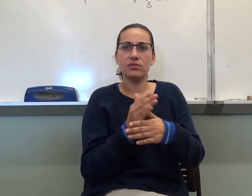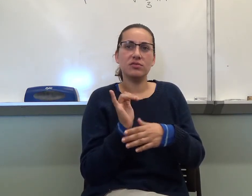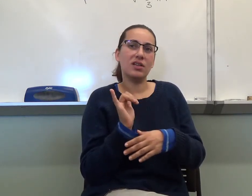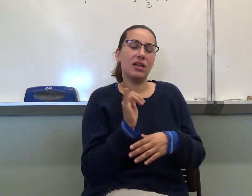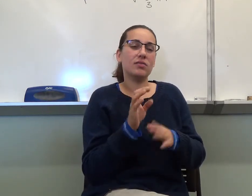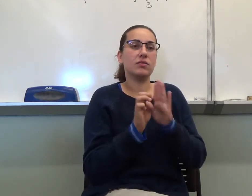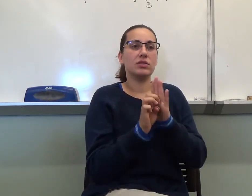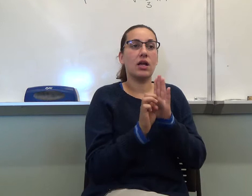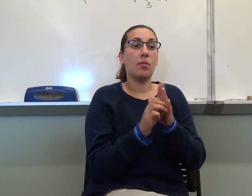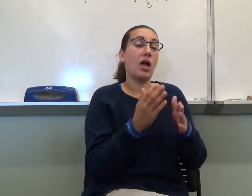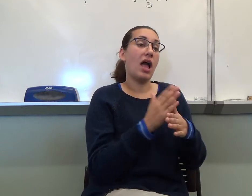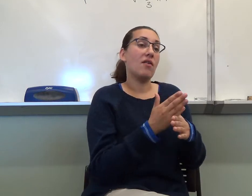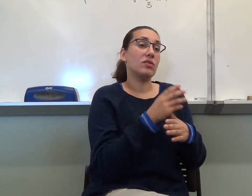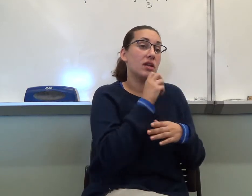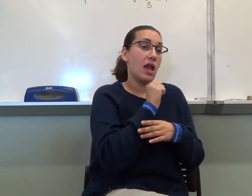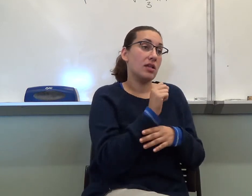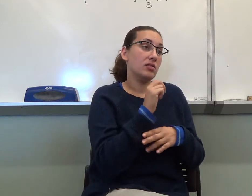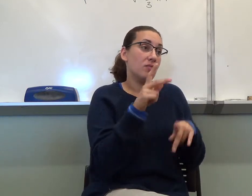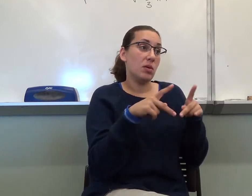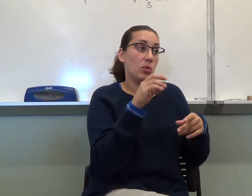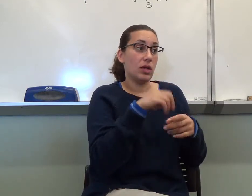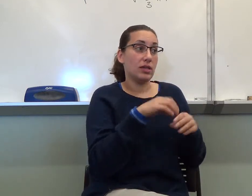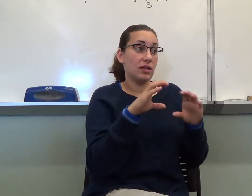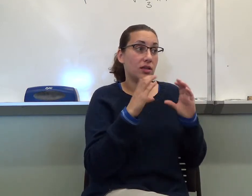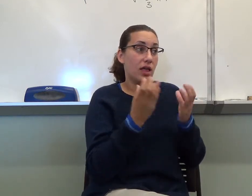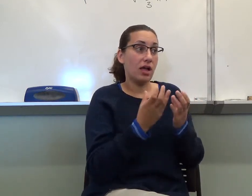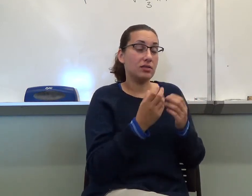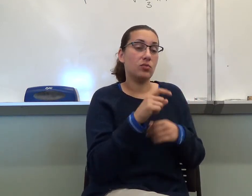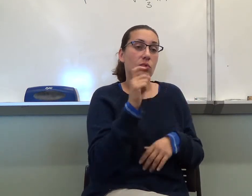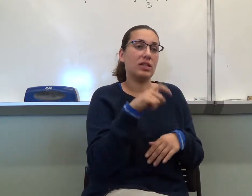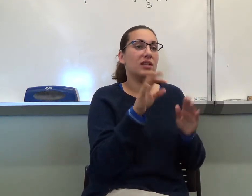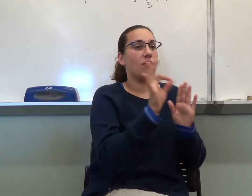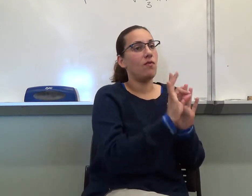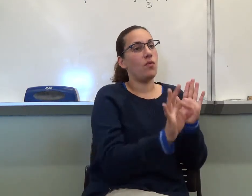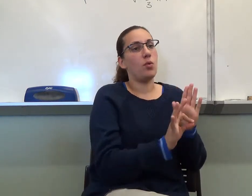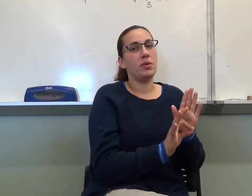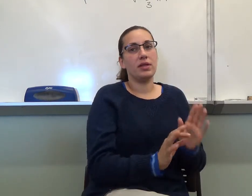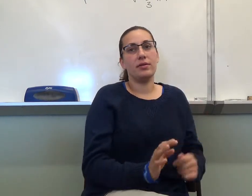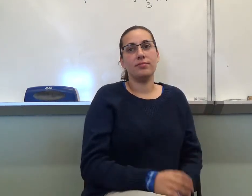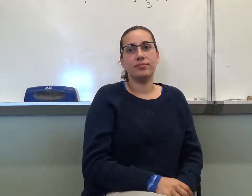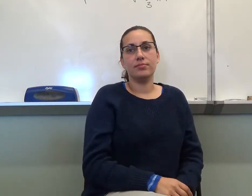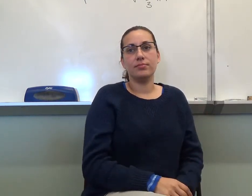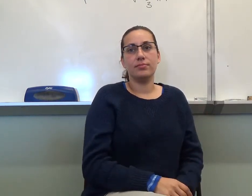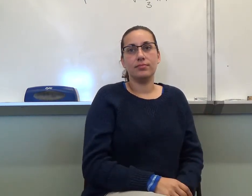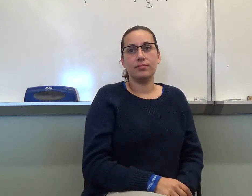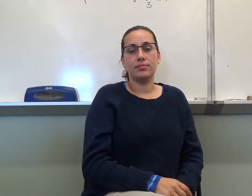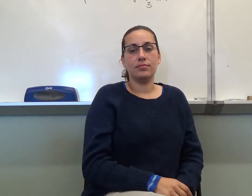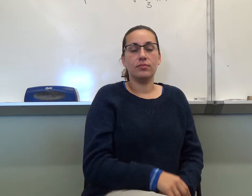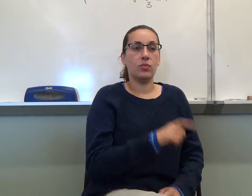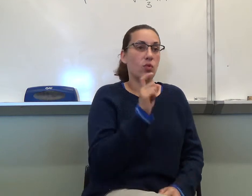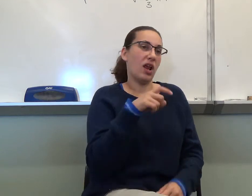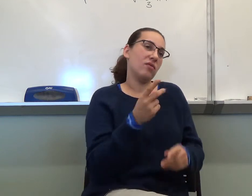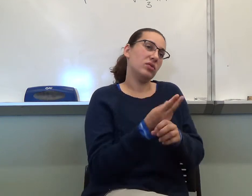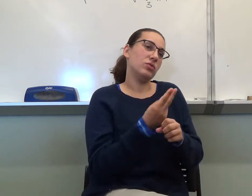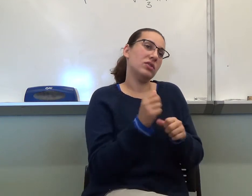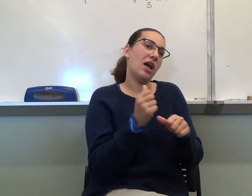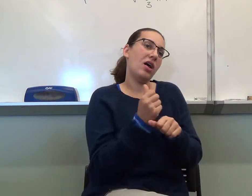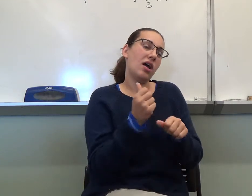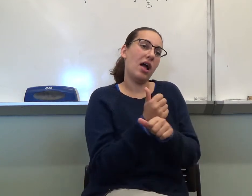average age of members of this class, we'd have to have a formula to do that. We'd have to go to some algebra to do that. So